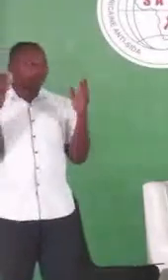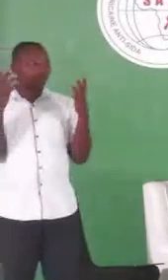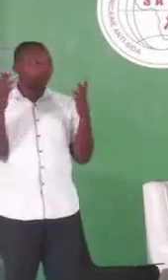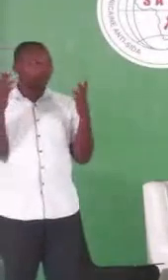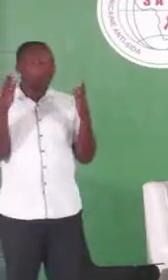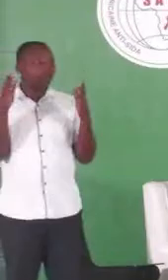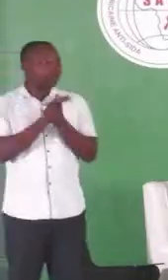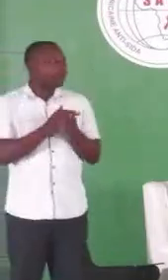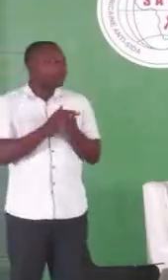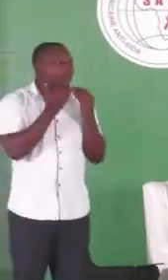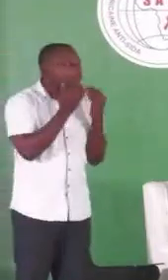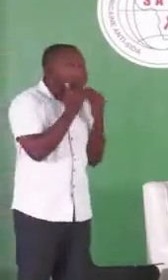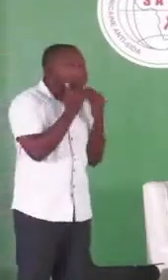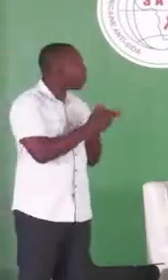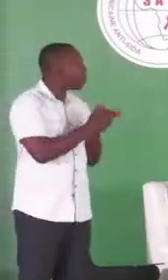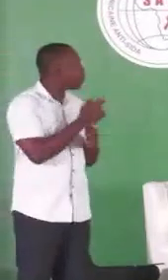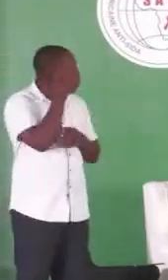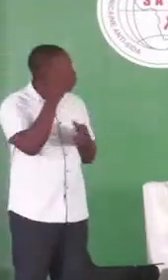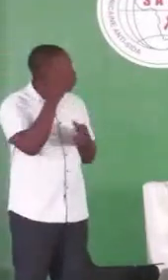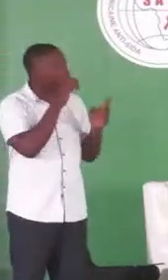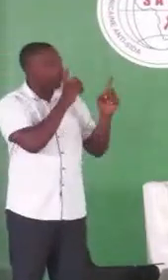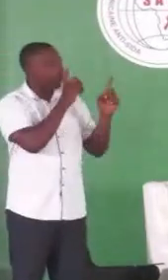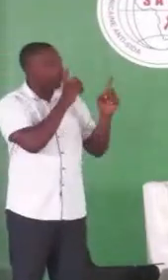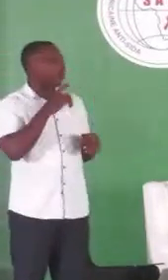for already answering my question.